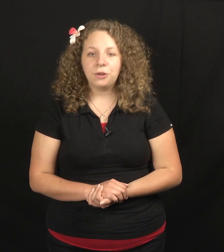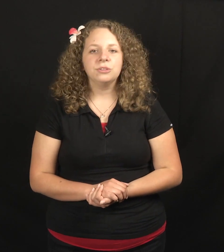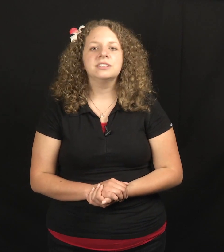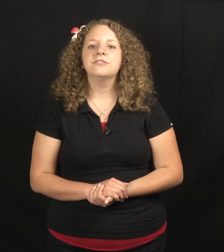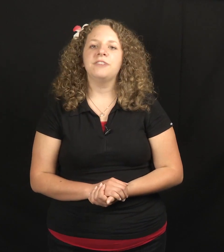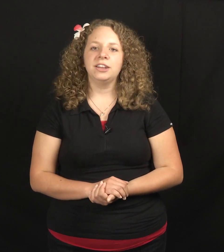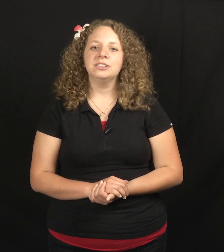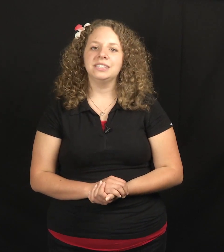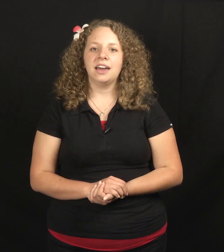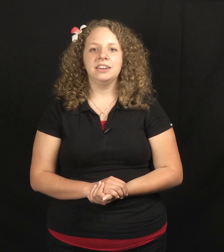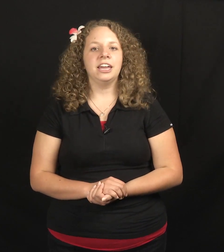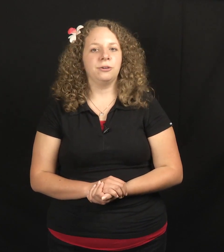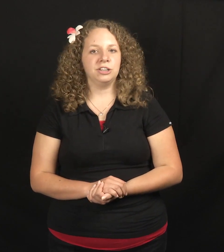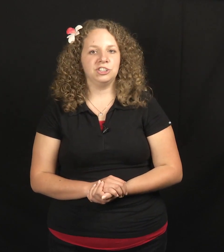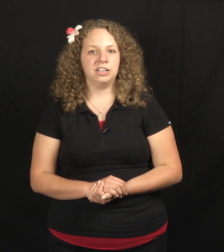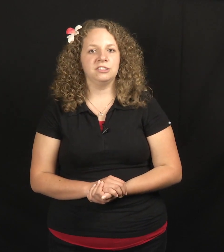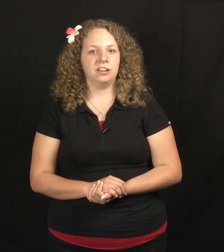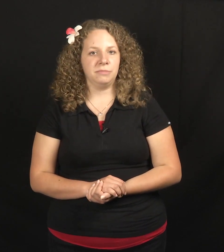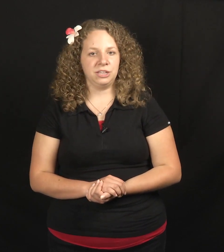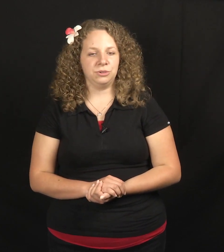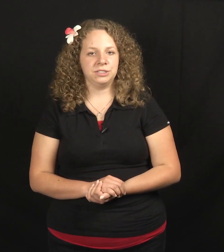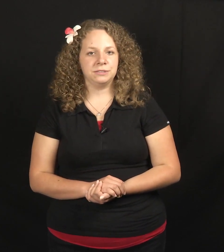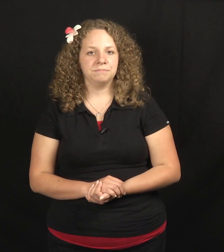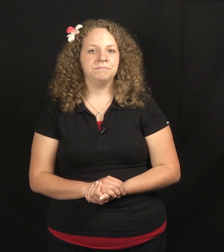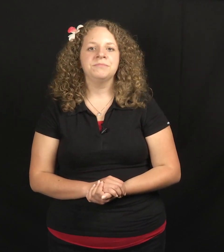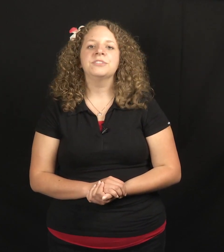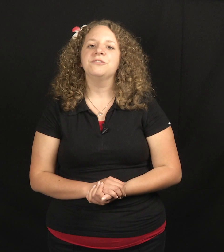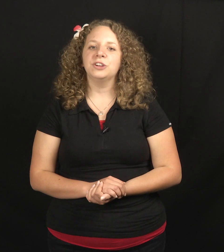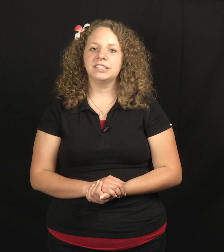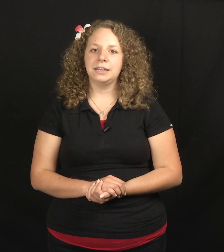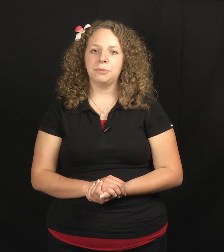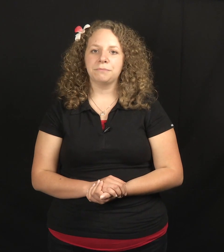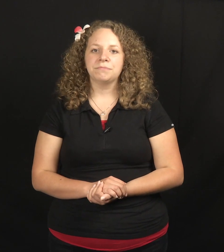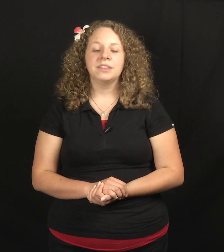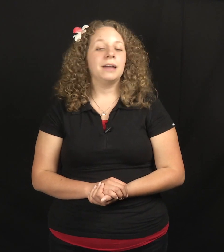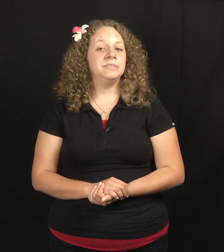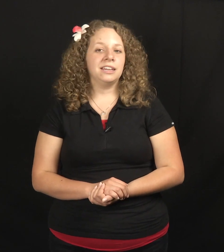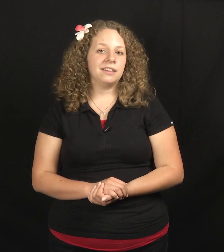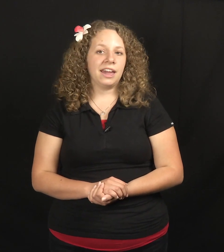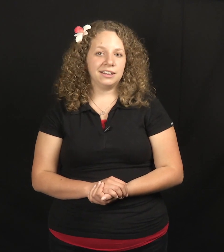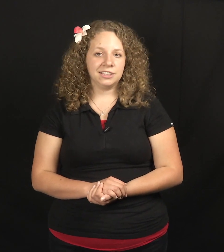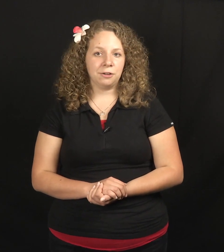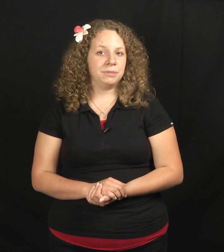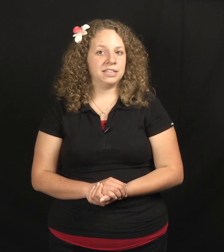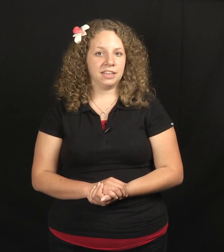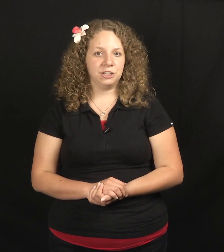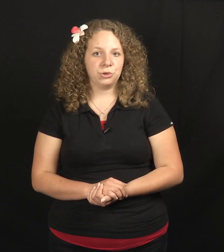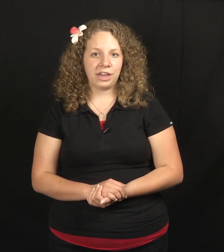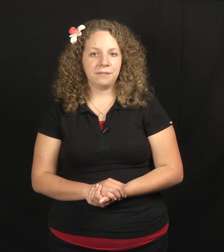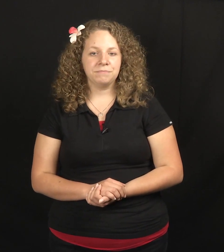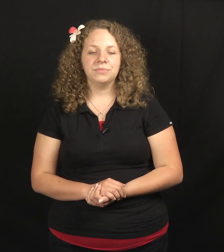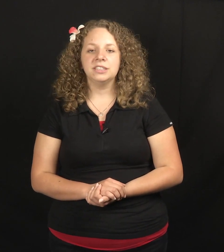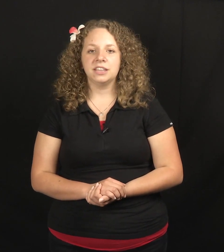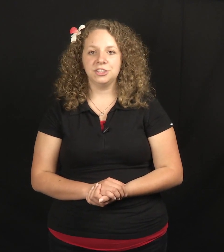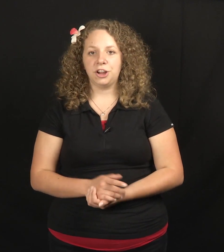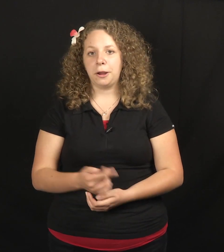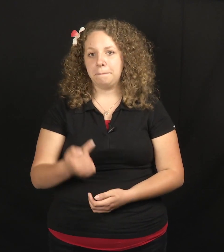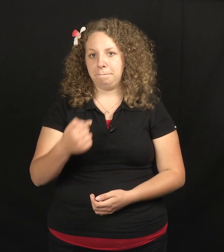holding the final sign and questioning non-manuals. For example, I'm taking ASL because I enjoy it. The signs are